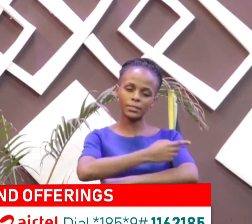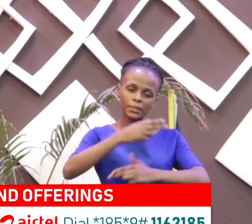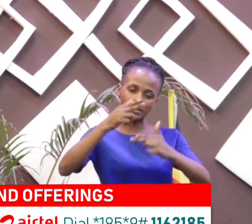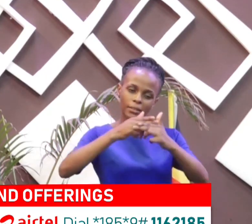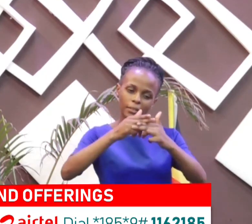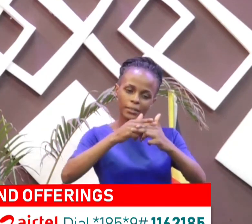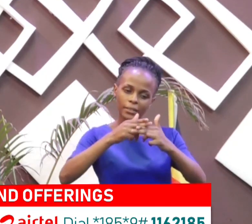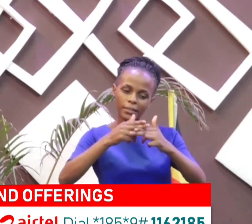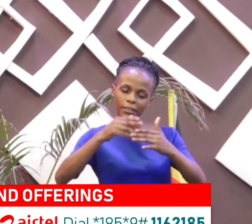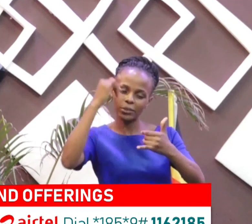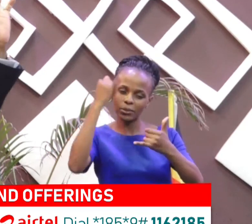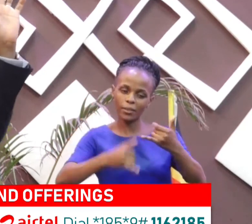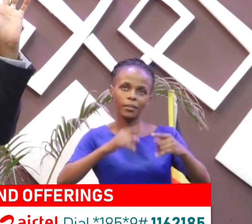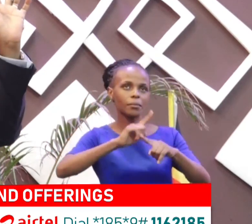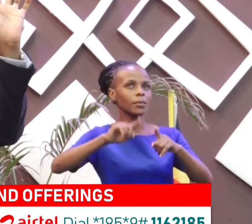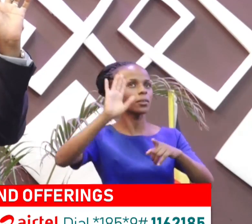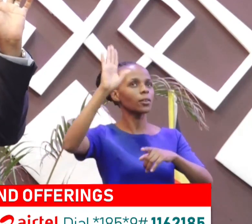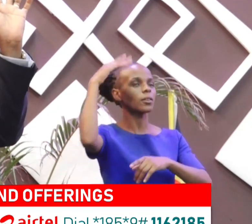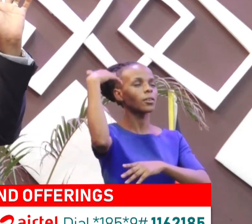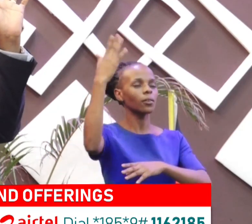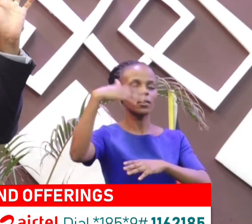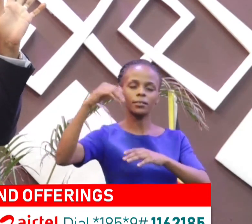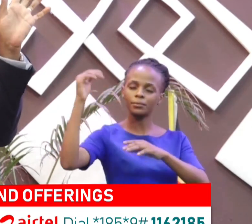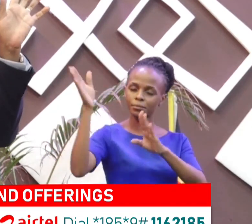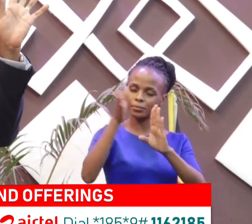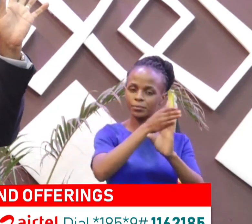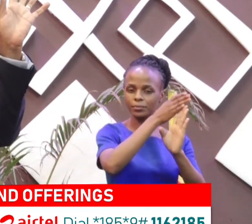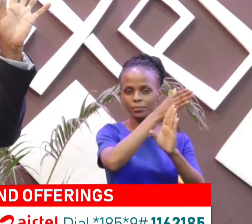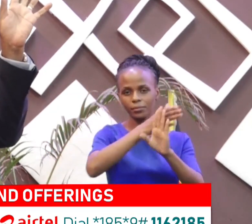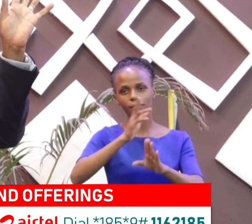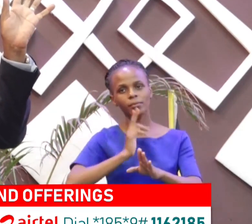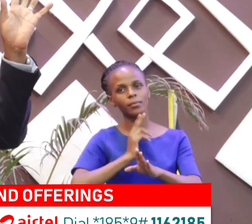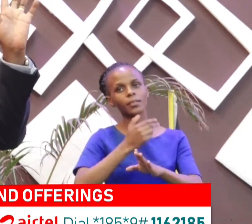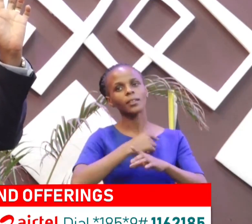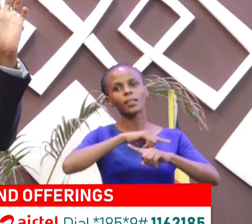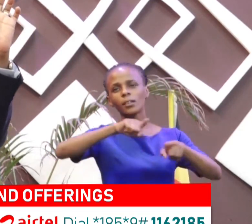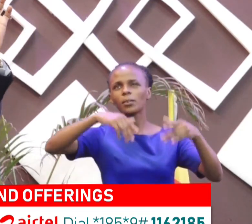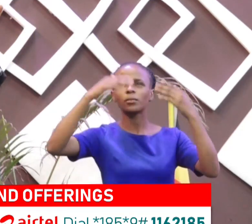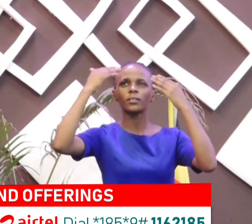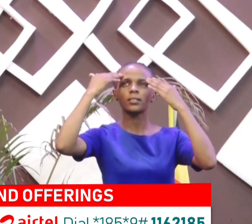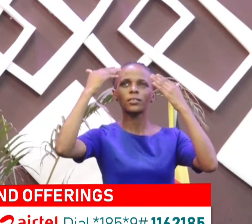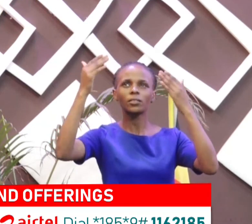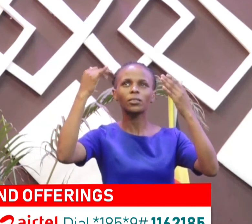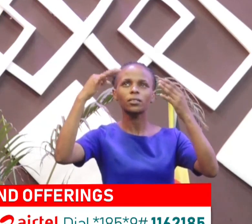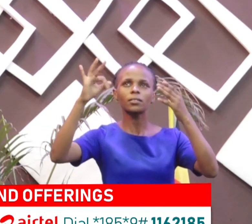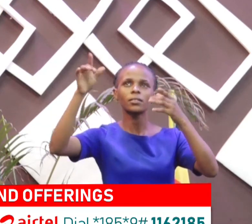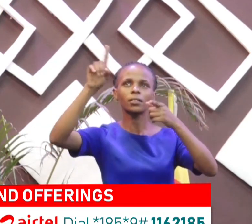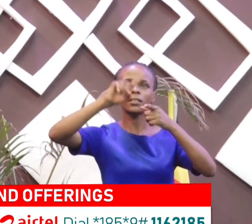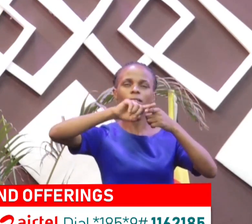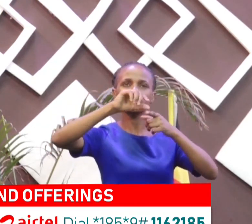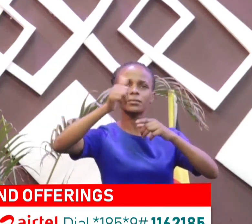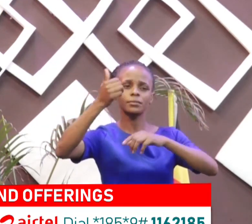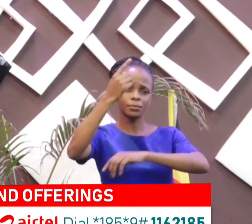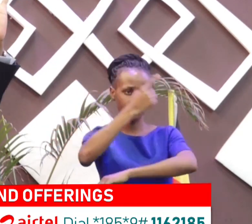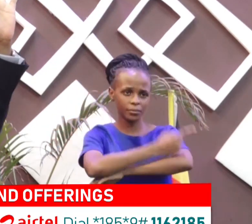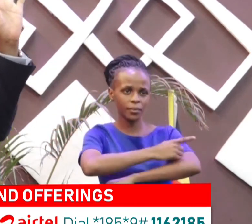42 days are almost coming to an end, but it has been by your hand. We don't know whether they will be